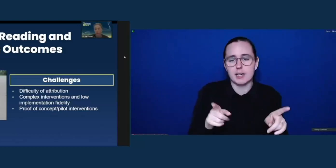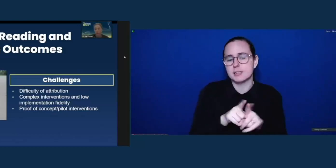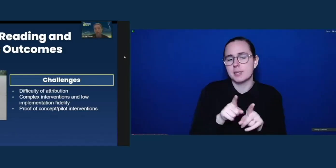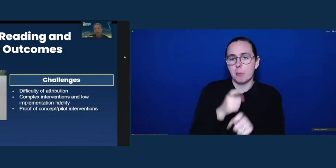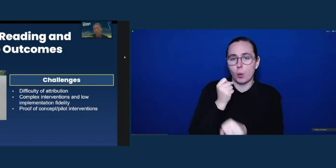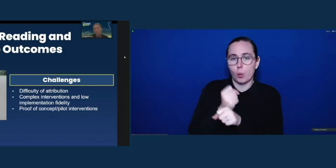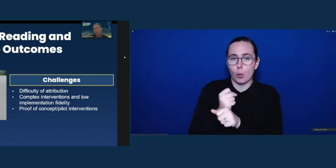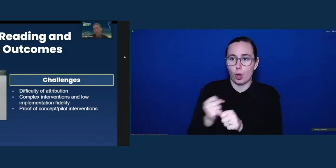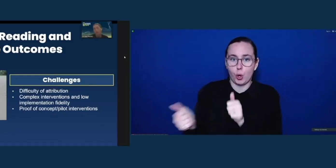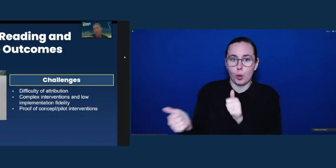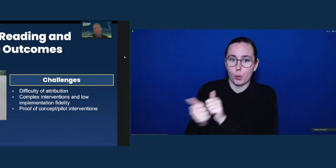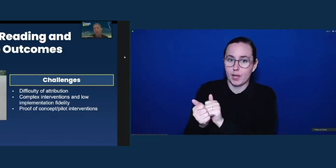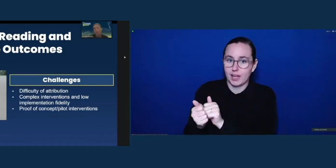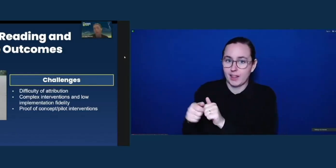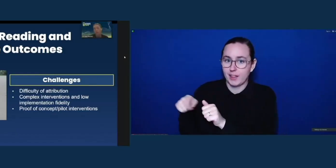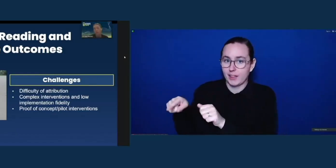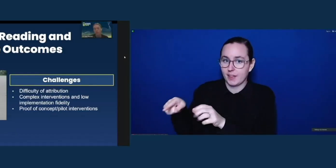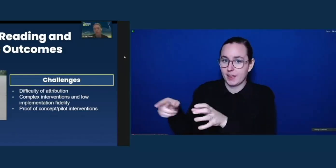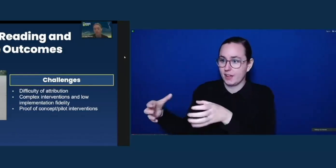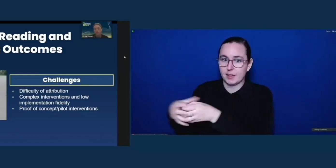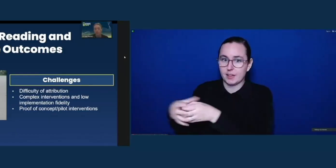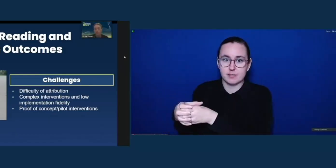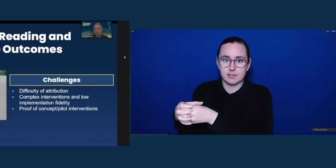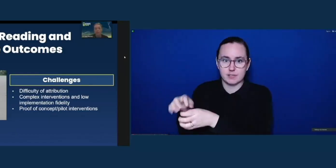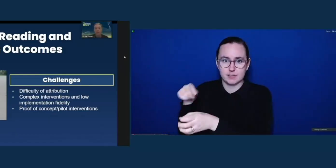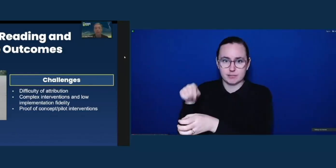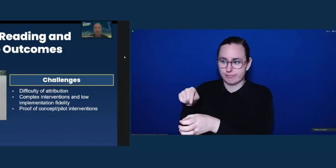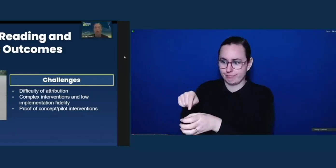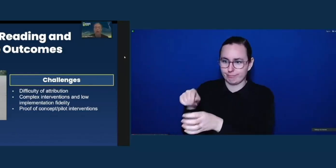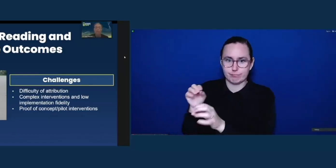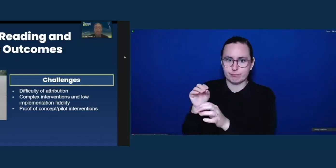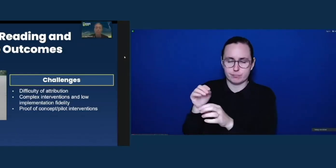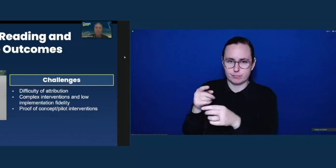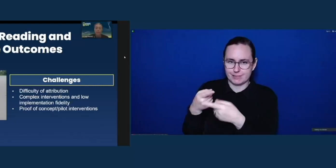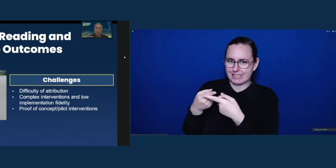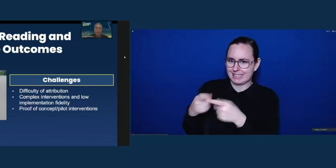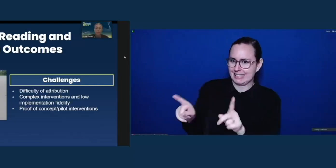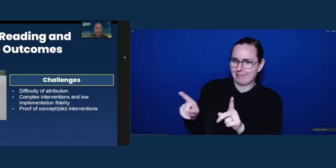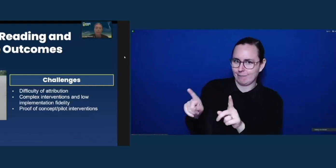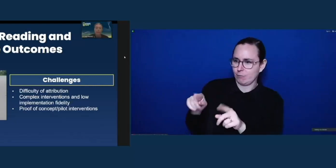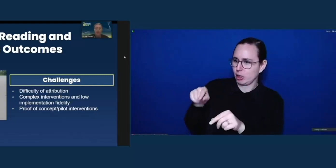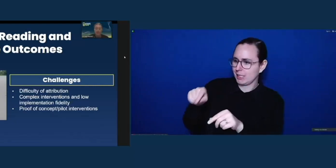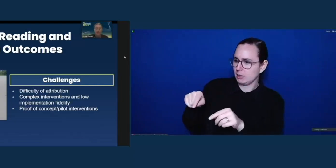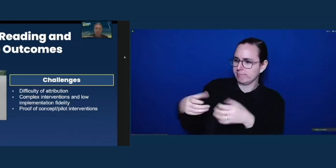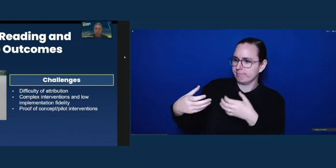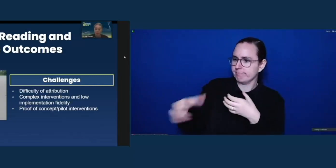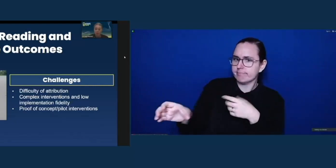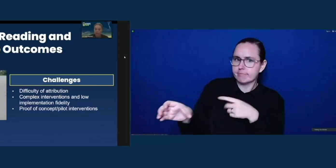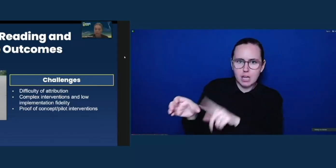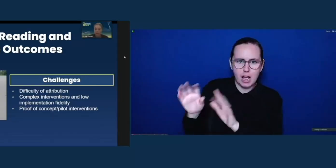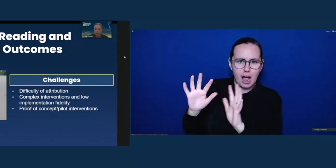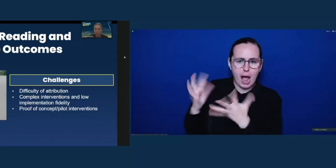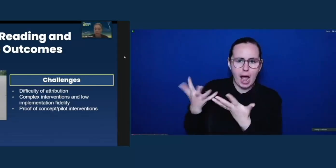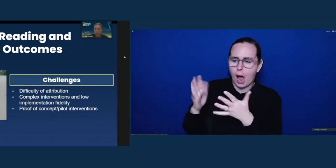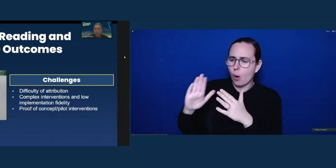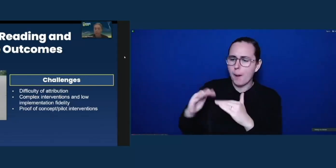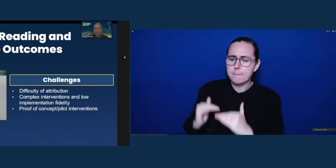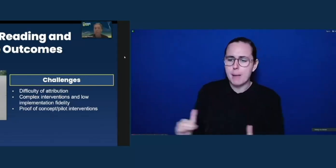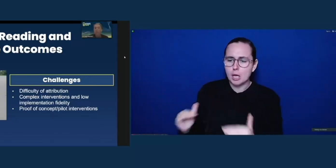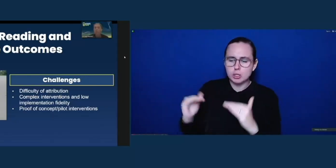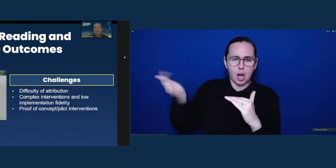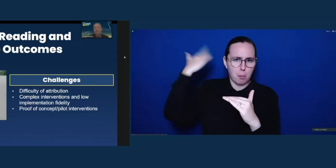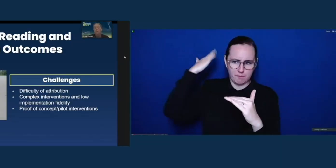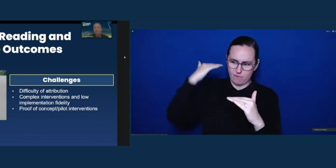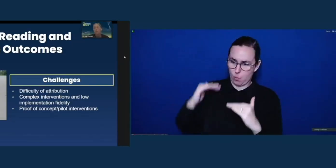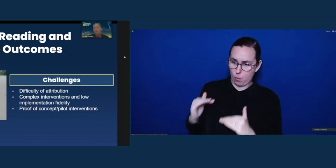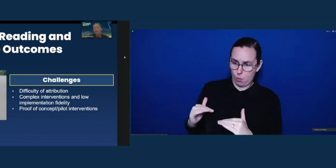for nearly all the projects working with learners with disabilities. In many cases, we were not able to get sufficient dosage